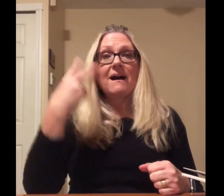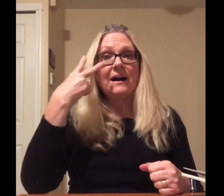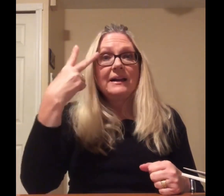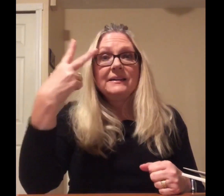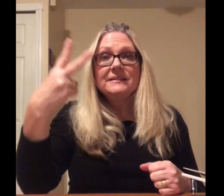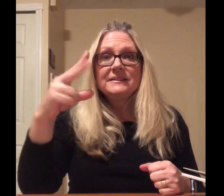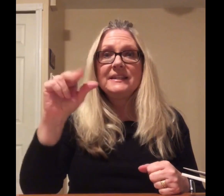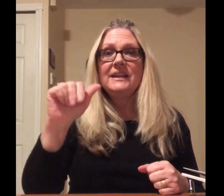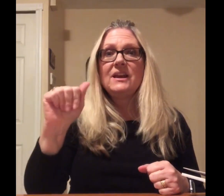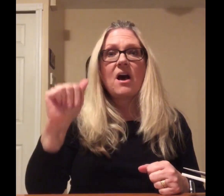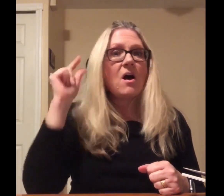I see a